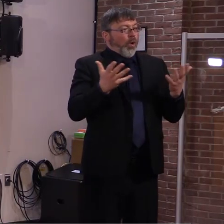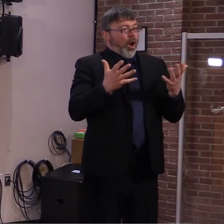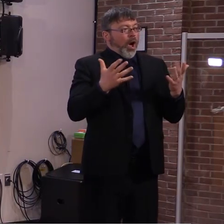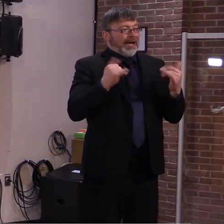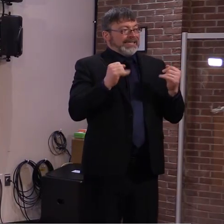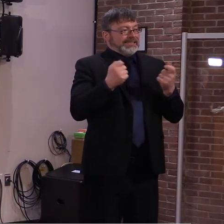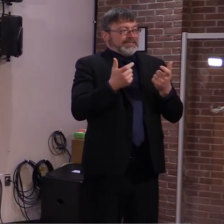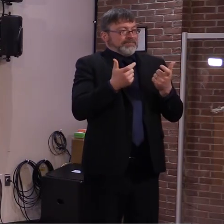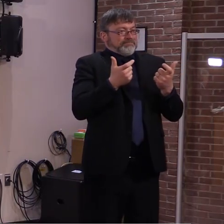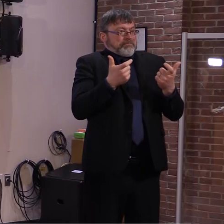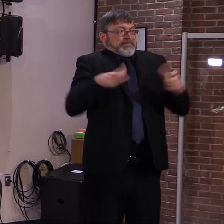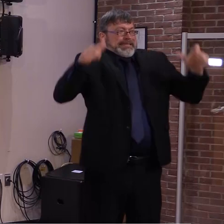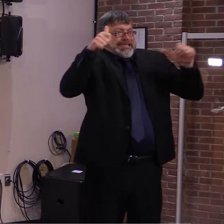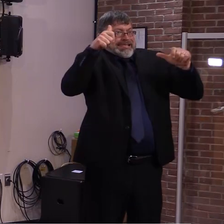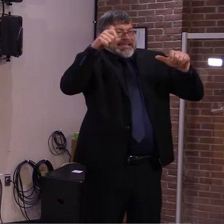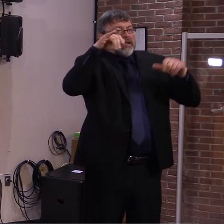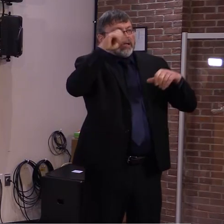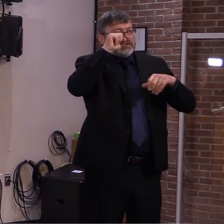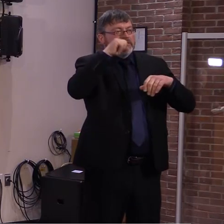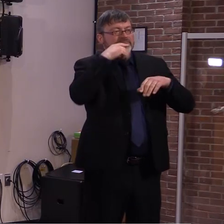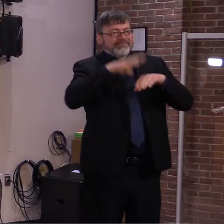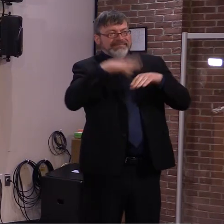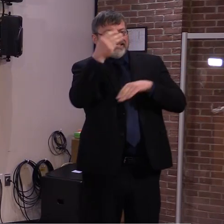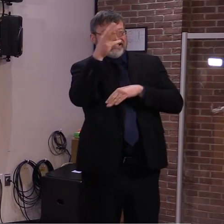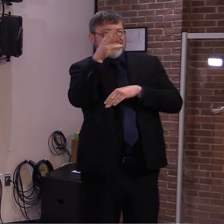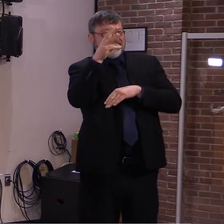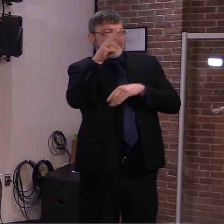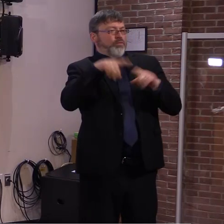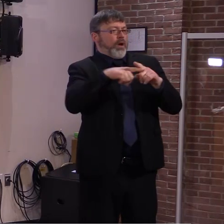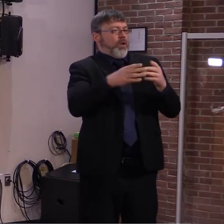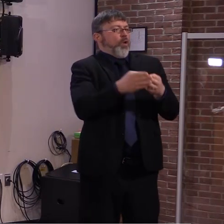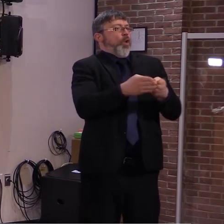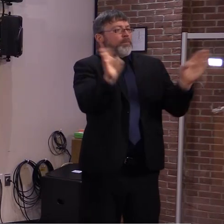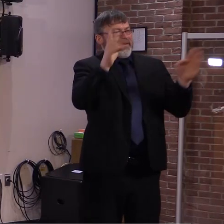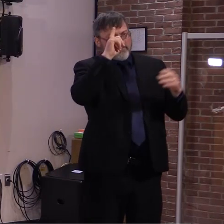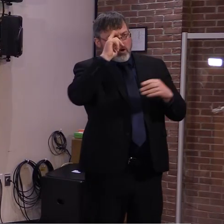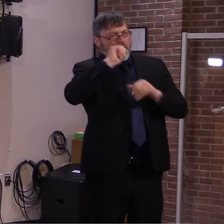That will be the largest age band. We're confident that we can